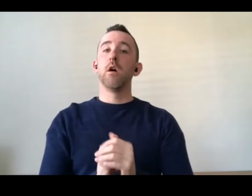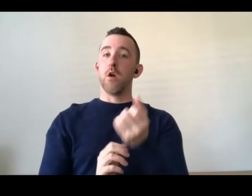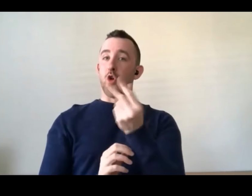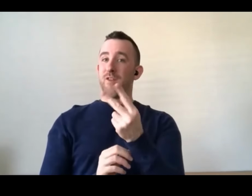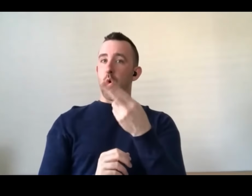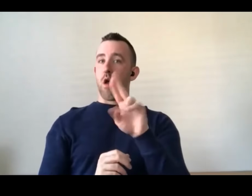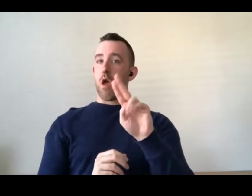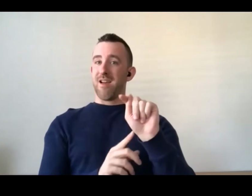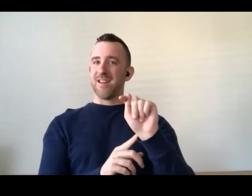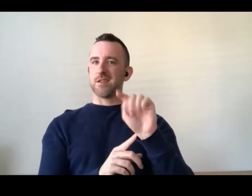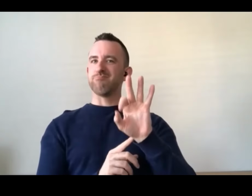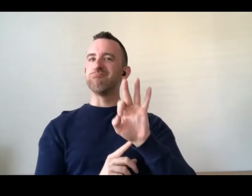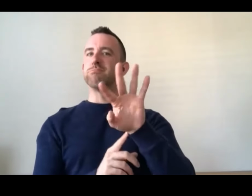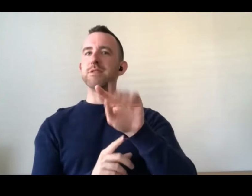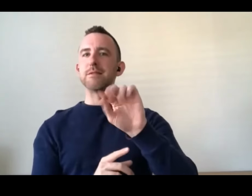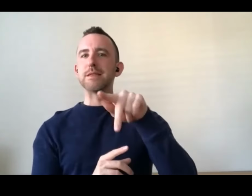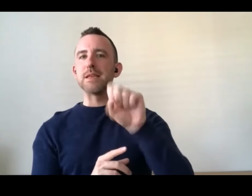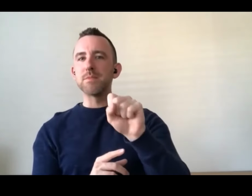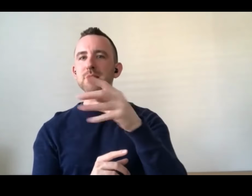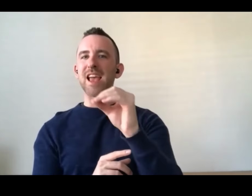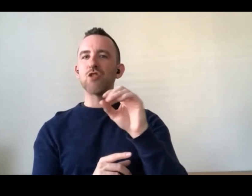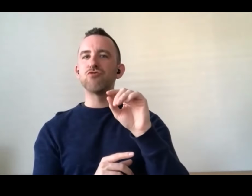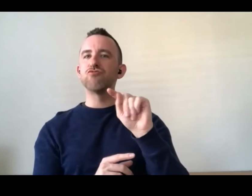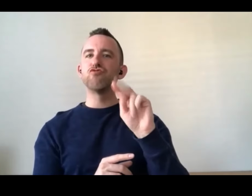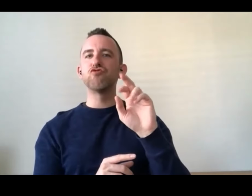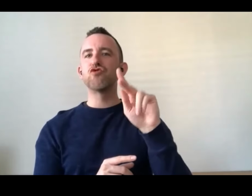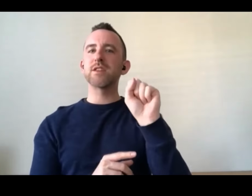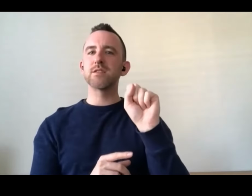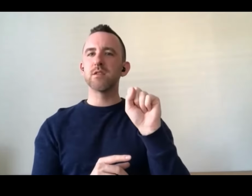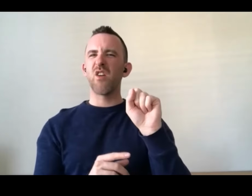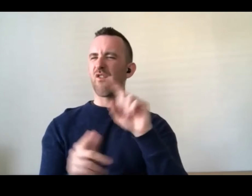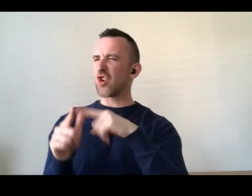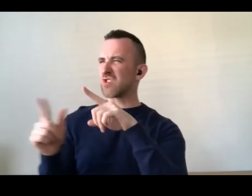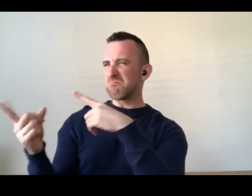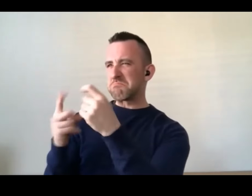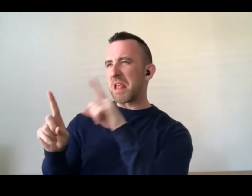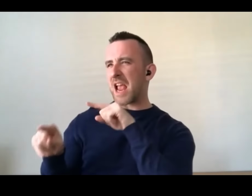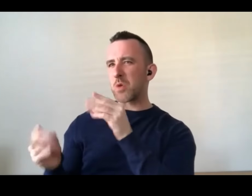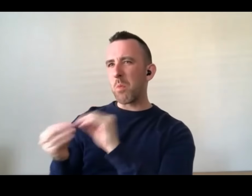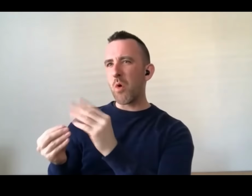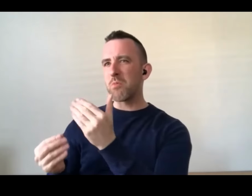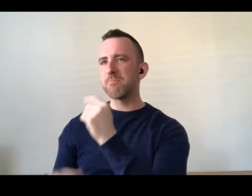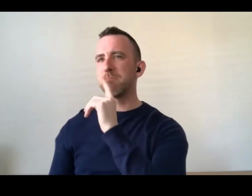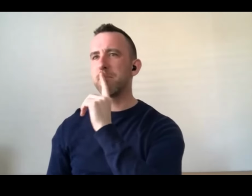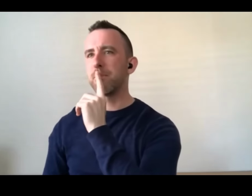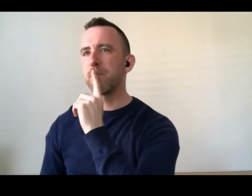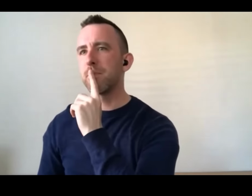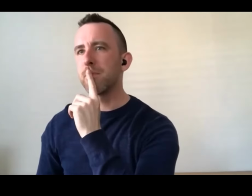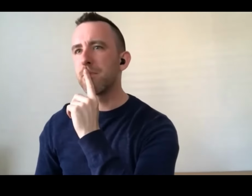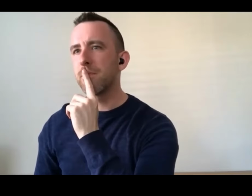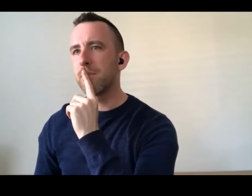hunt tips and tricks, shall we? Well, actually, let's answer some more questions. Let's answer some more